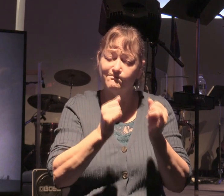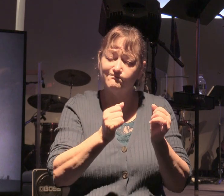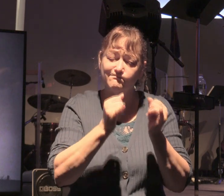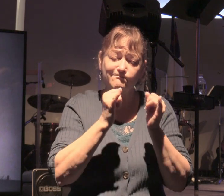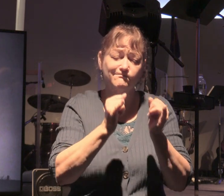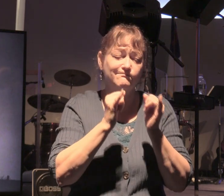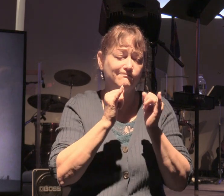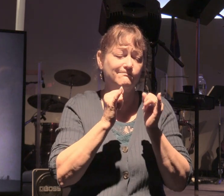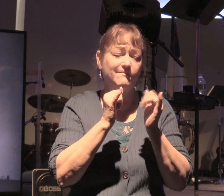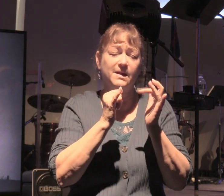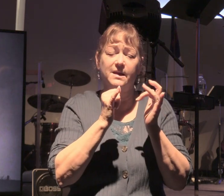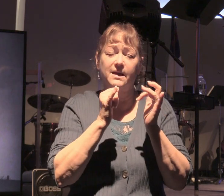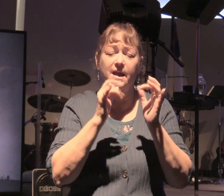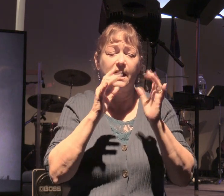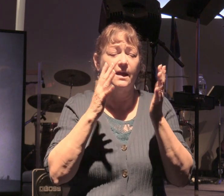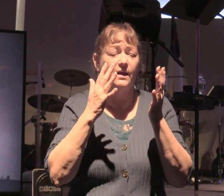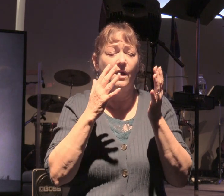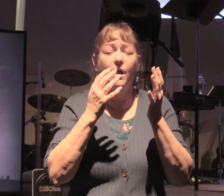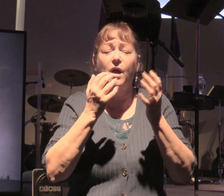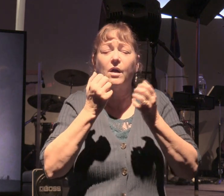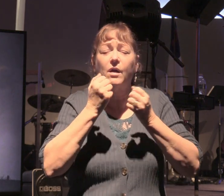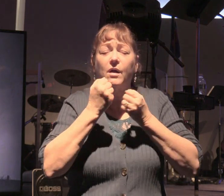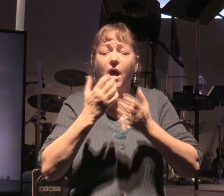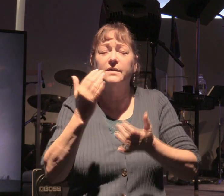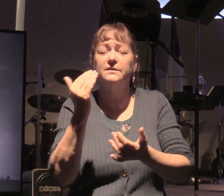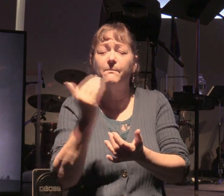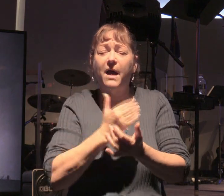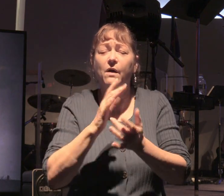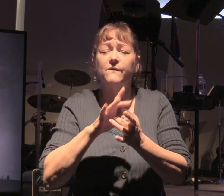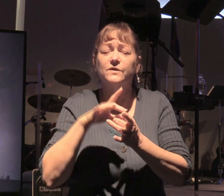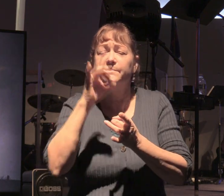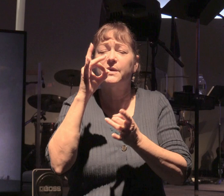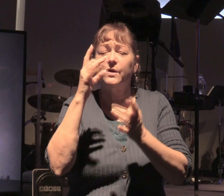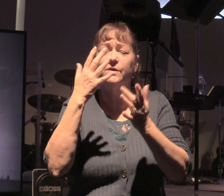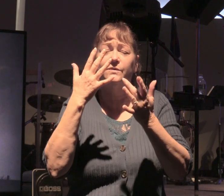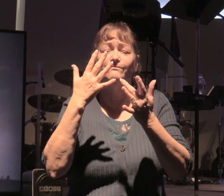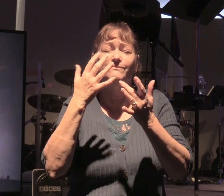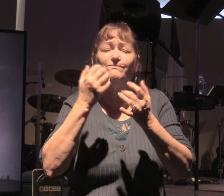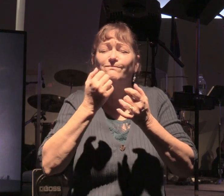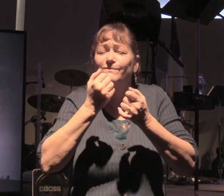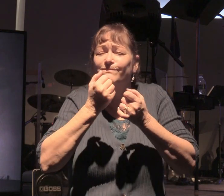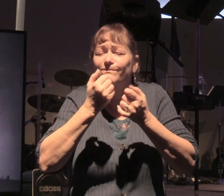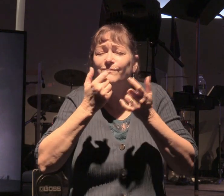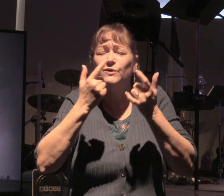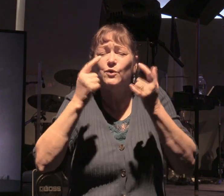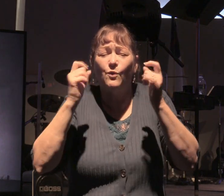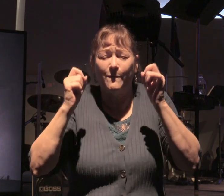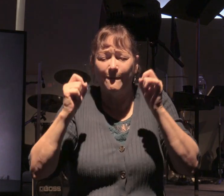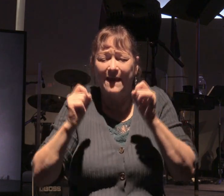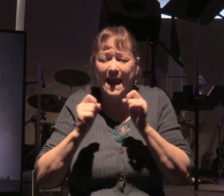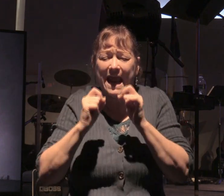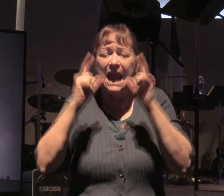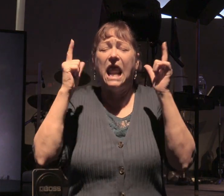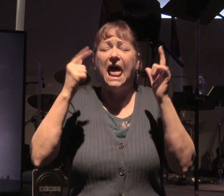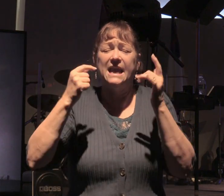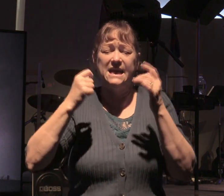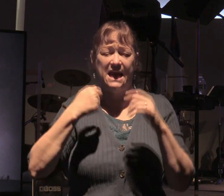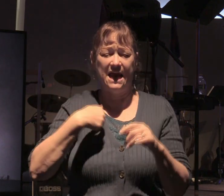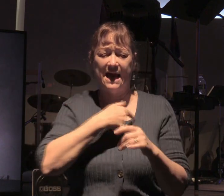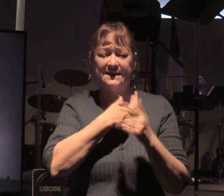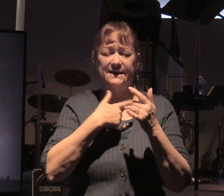enlighten us by the power of your Spirit. In the name of Jesus, we ask these things, and all God's people